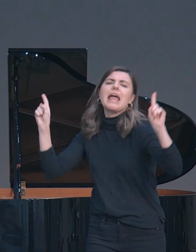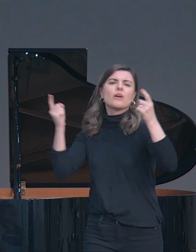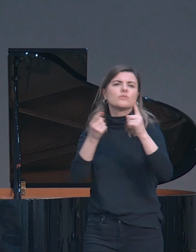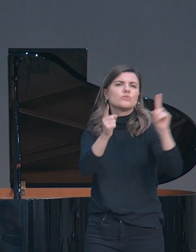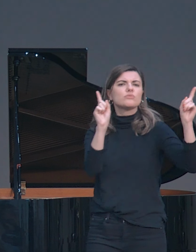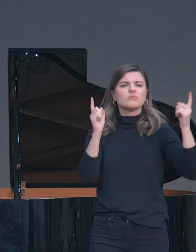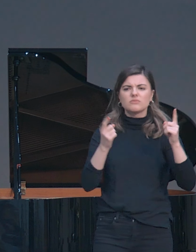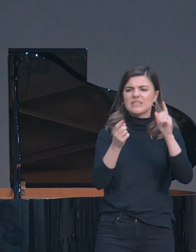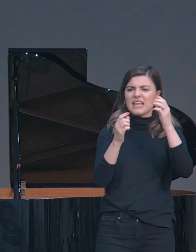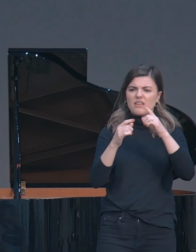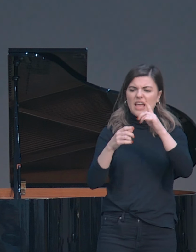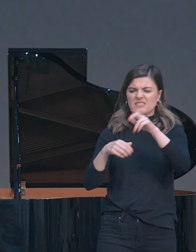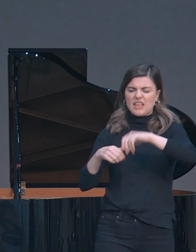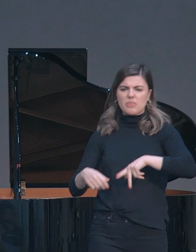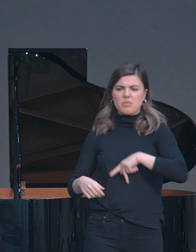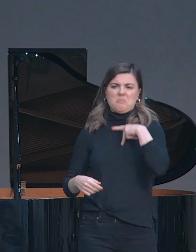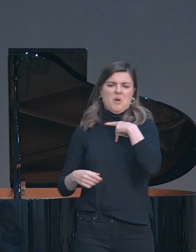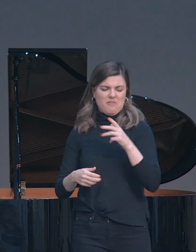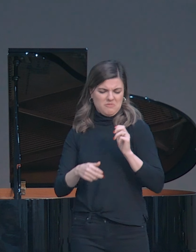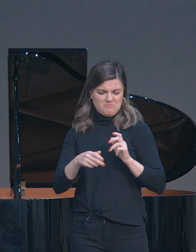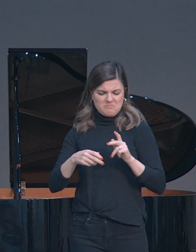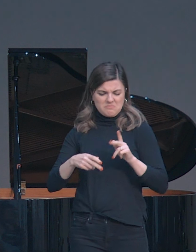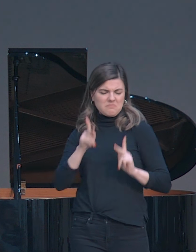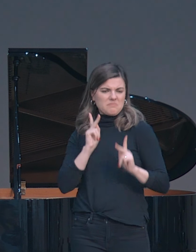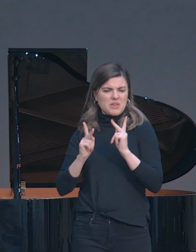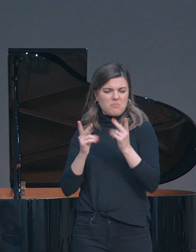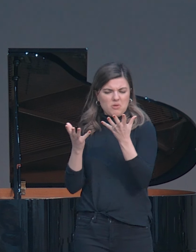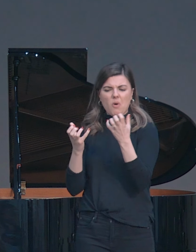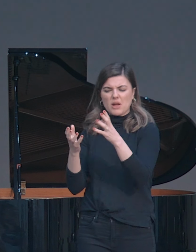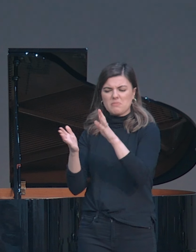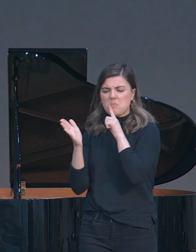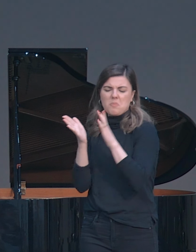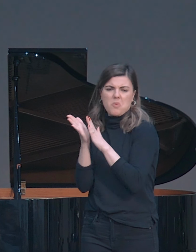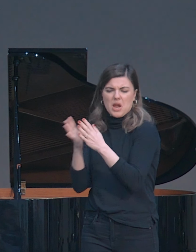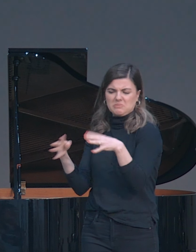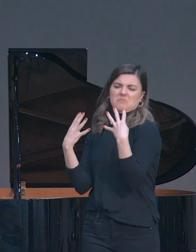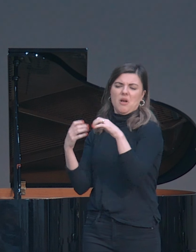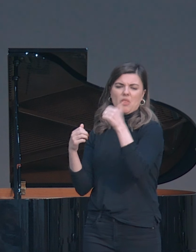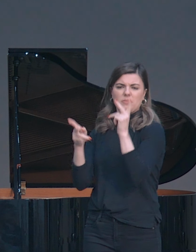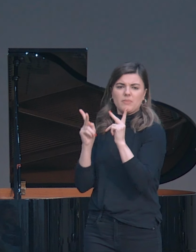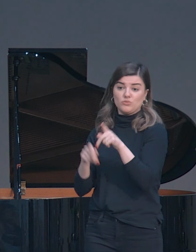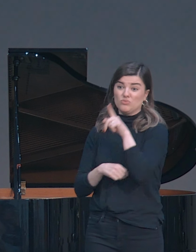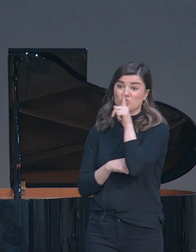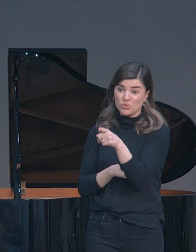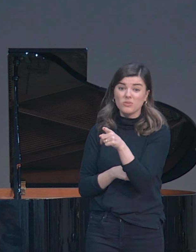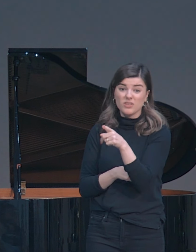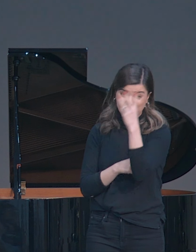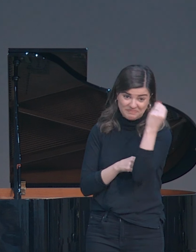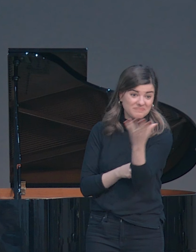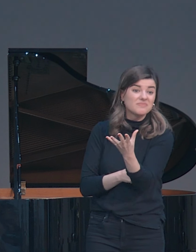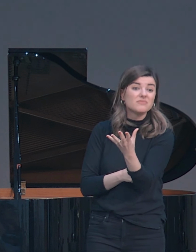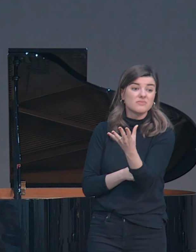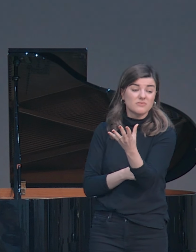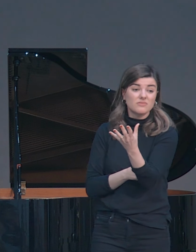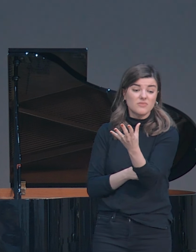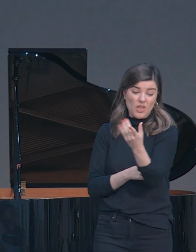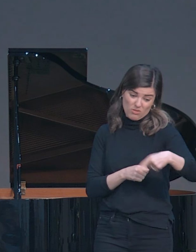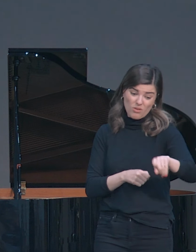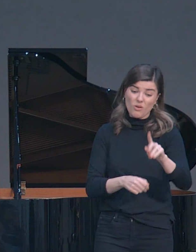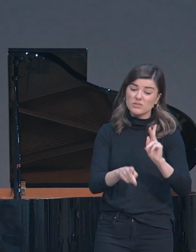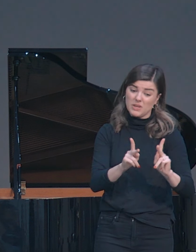the synagogues and in the streets, that they may be praised by others. Truly, I say to you, they